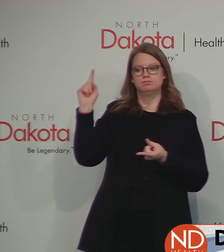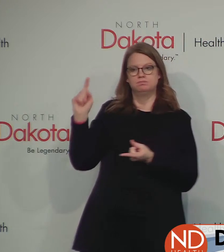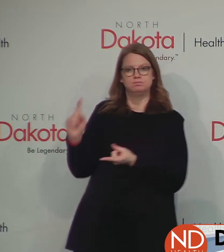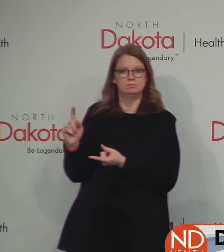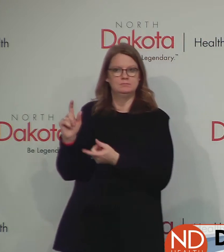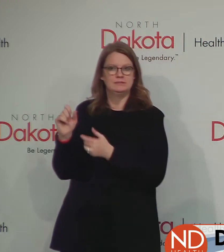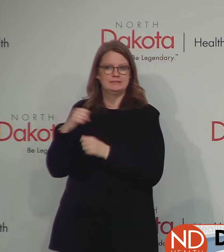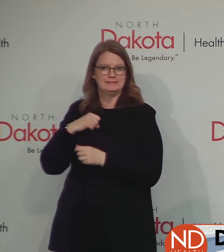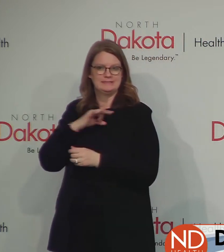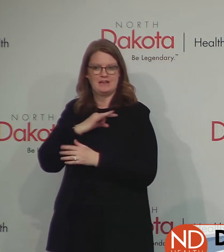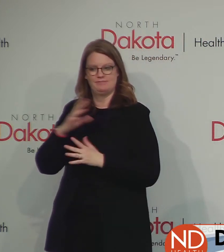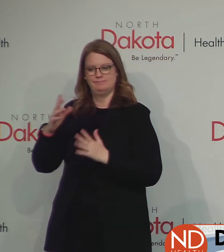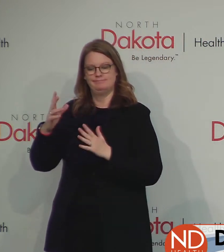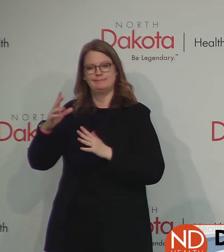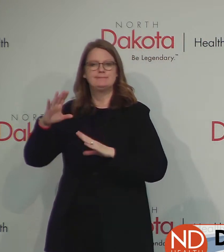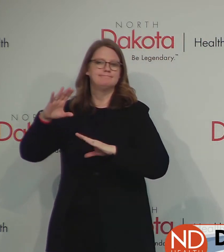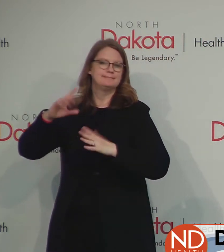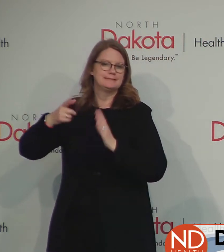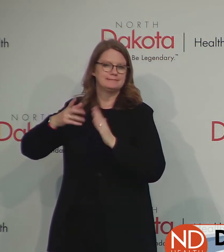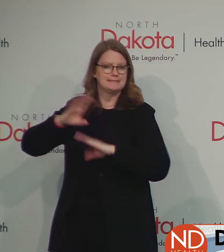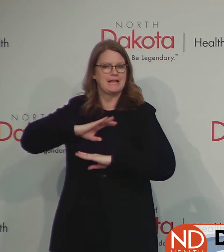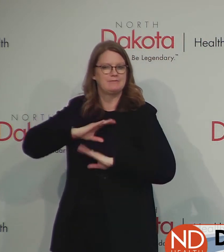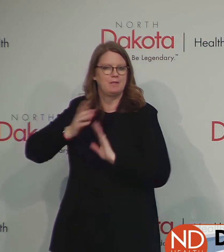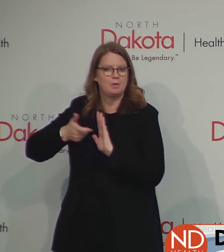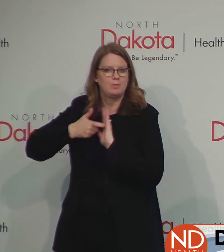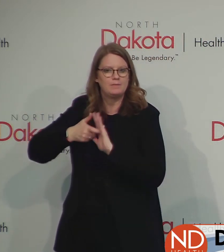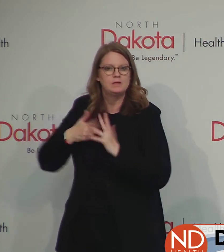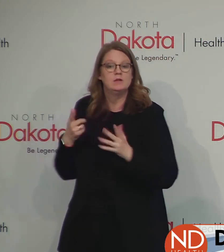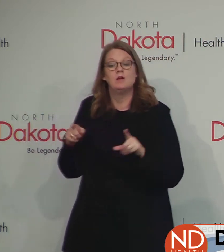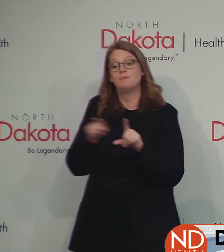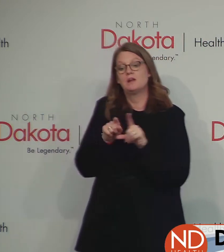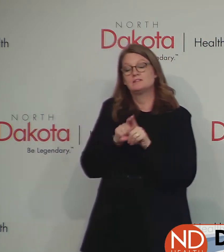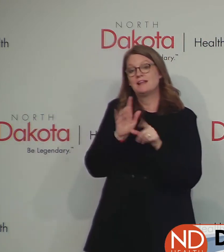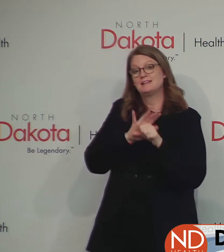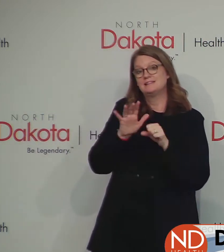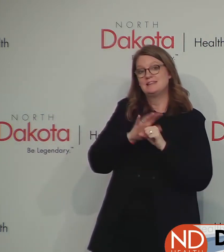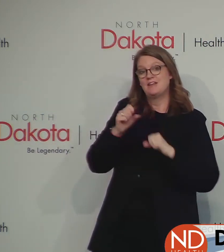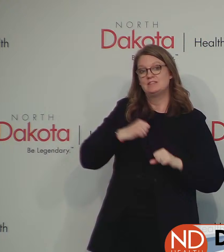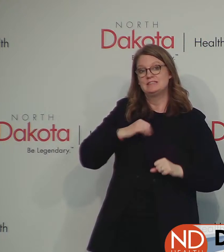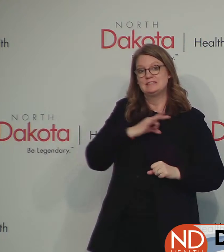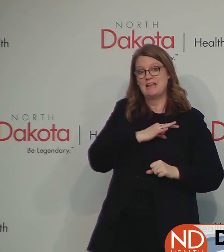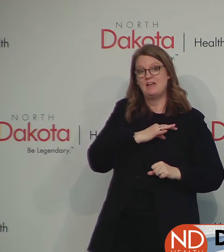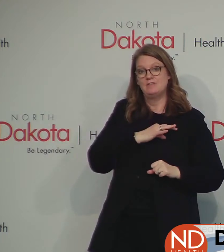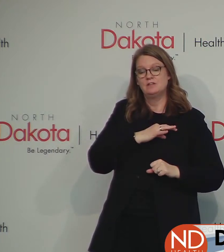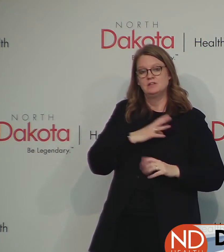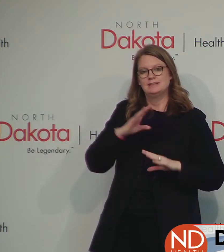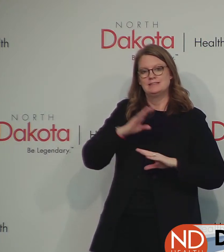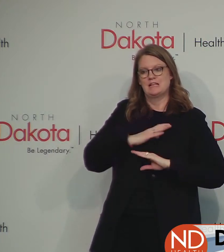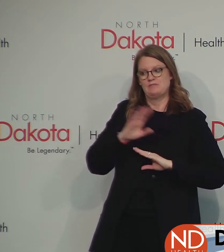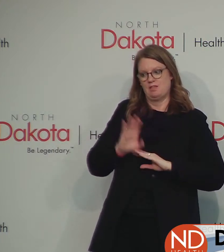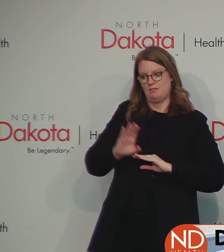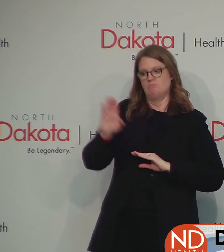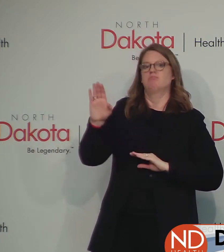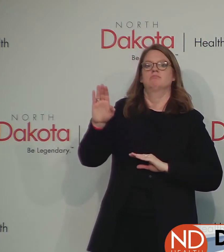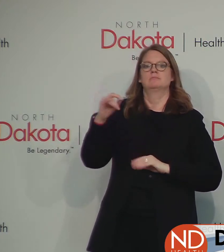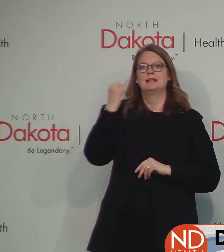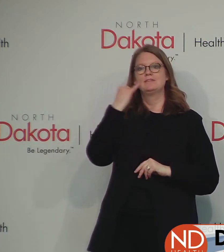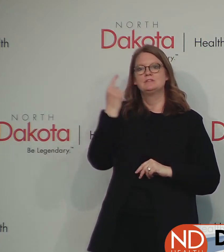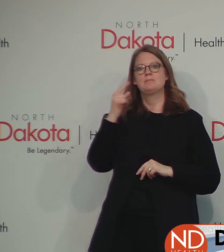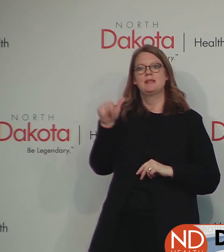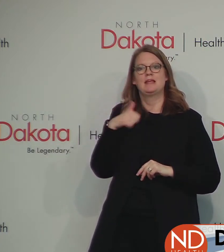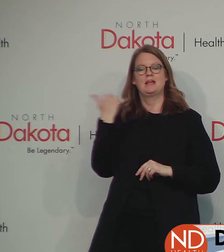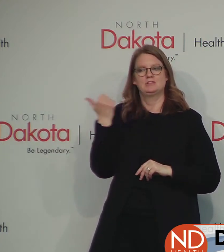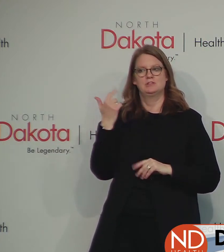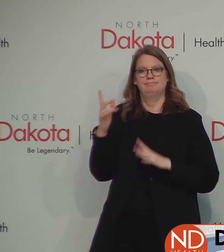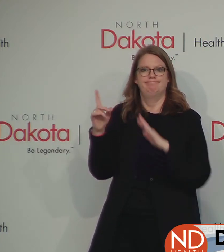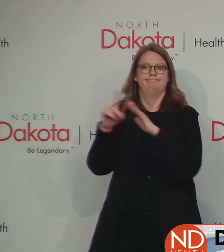staff to meet that. But we also want to make sure that we're keeping enough staff on hand so that we can meet that surge capacity should something else come up,